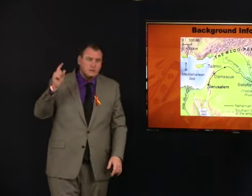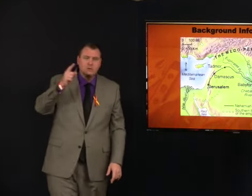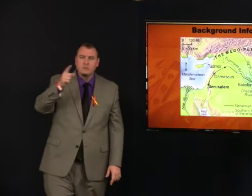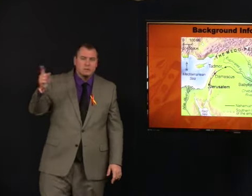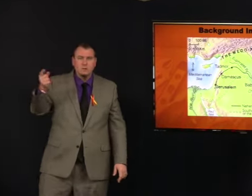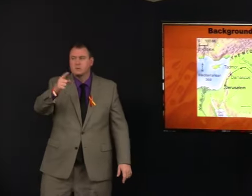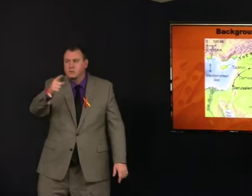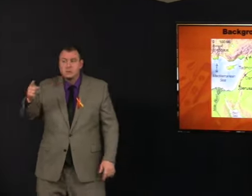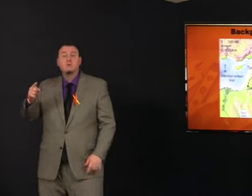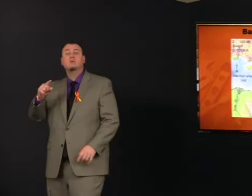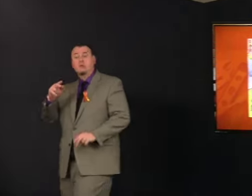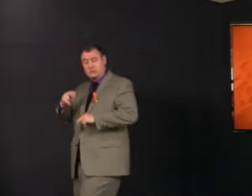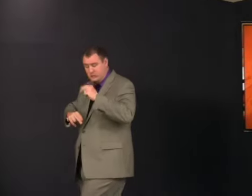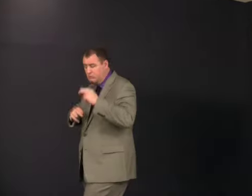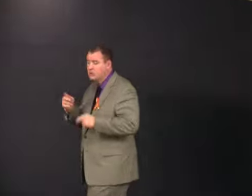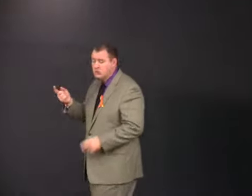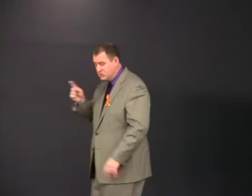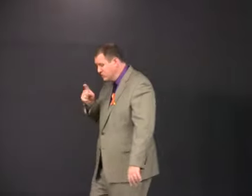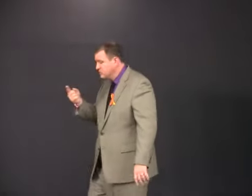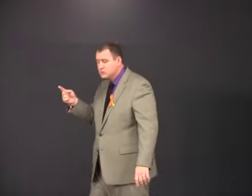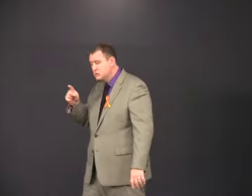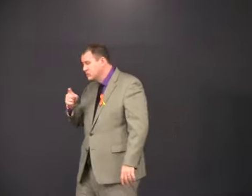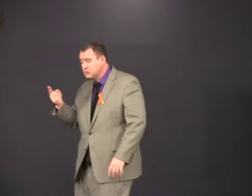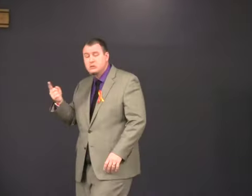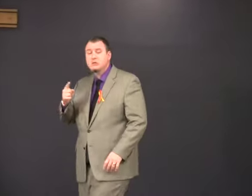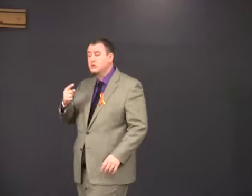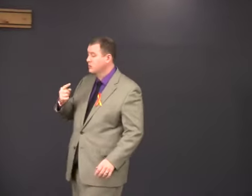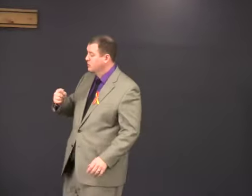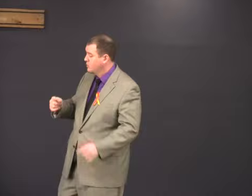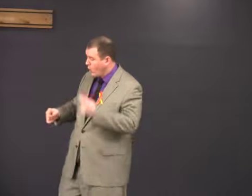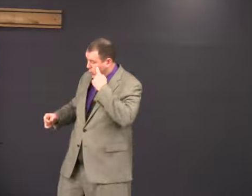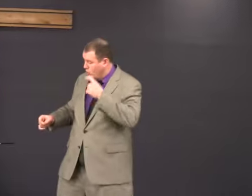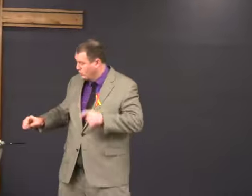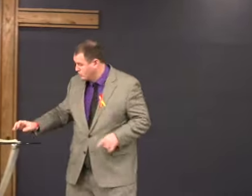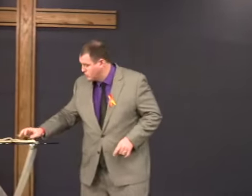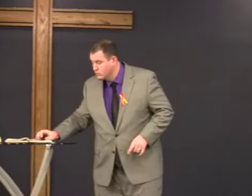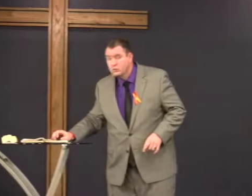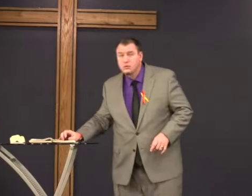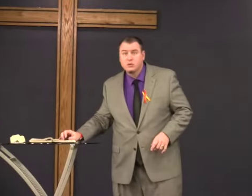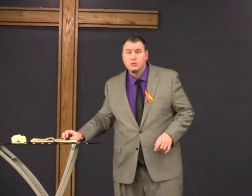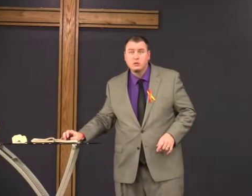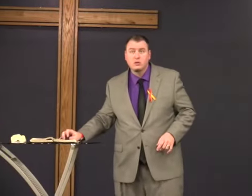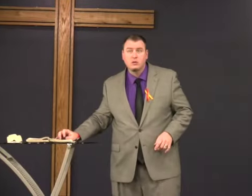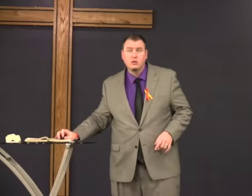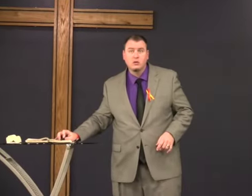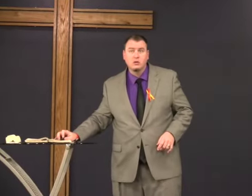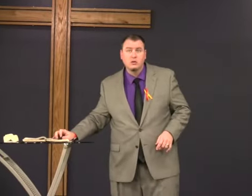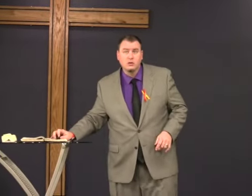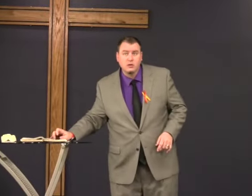So some tough terrain there. And so Nehemiah is traveling.